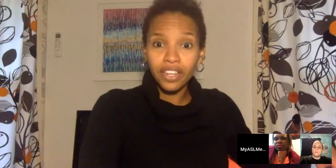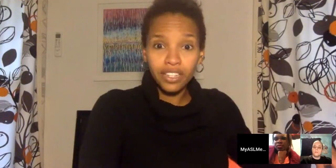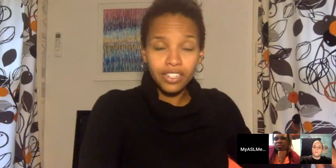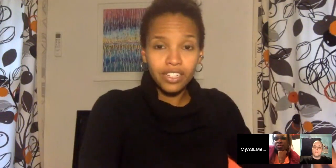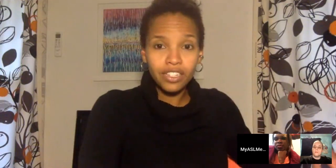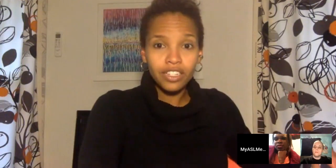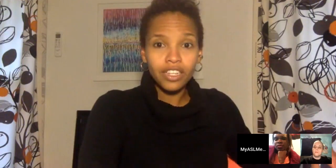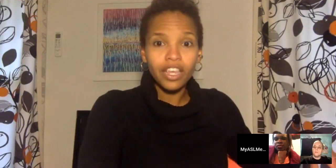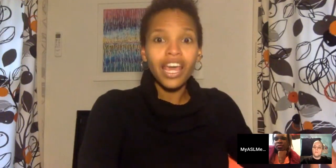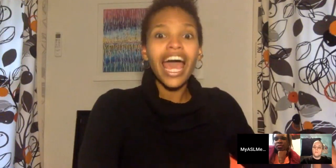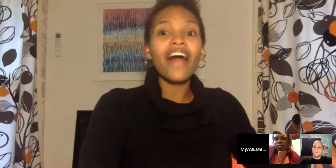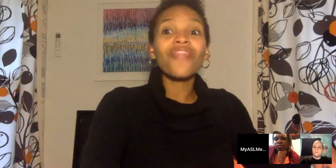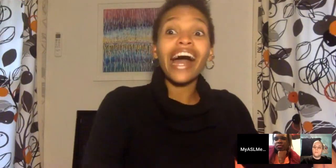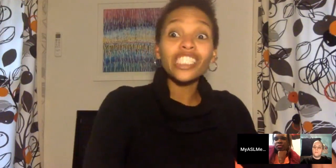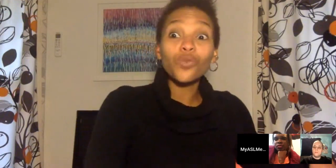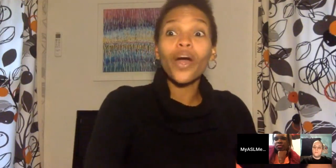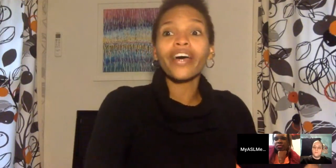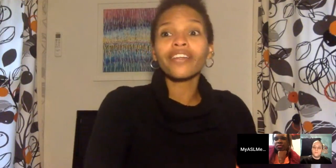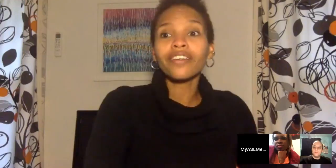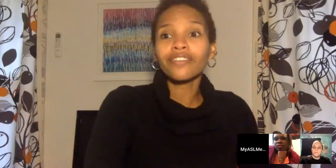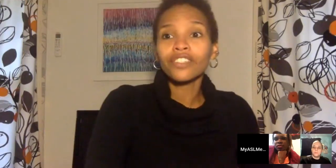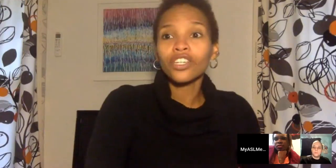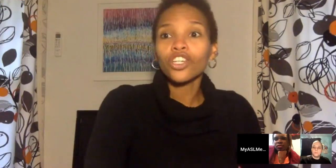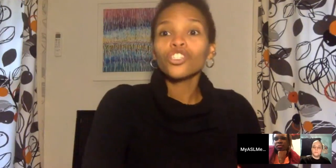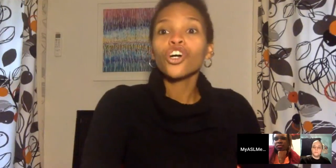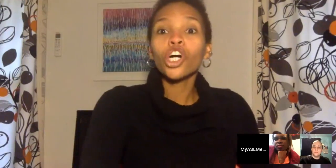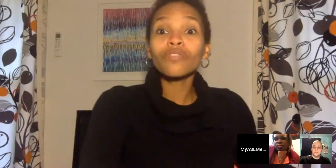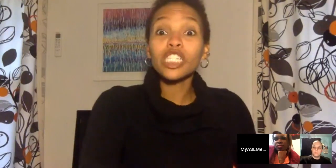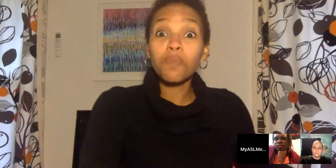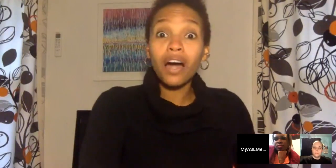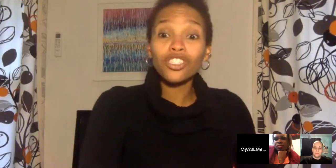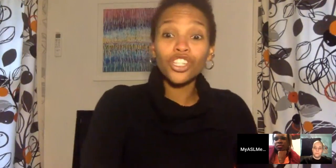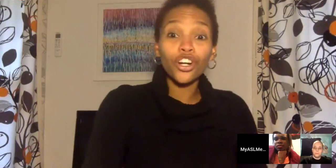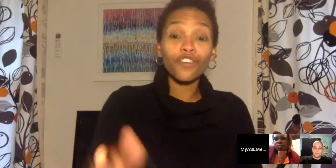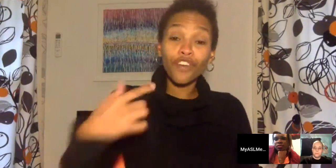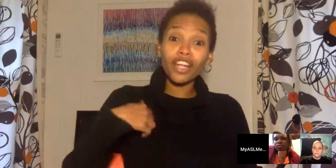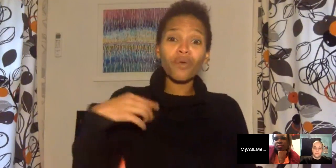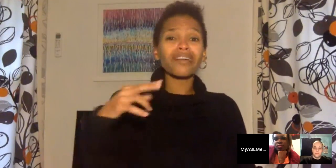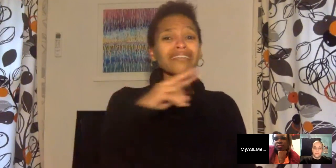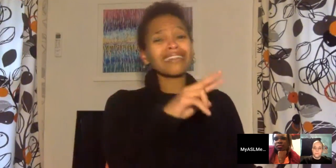it. And that's when her response to her friend was,